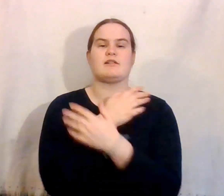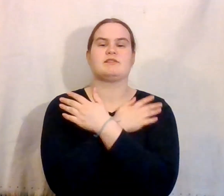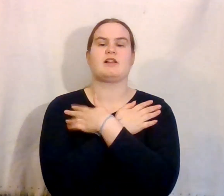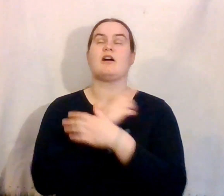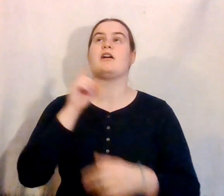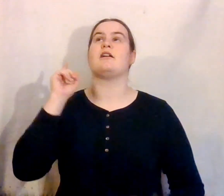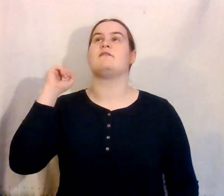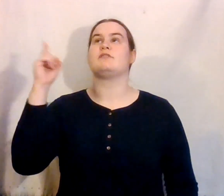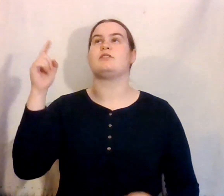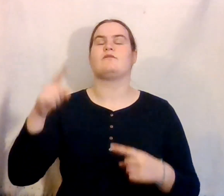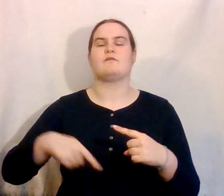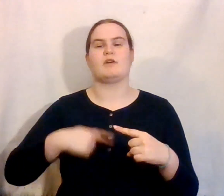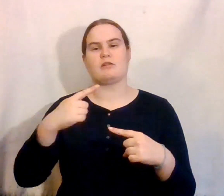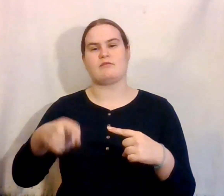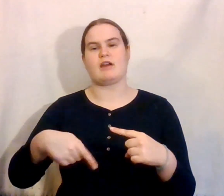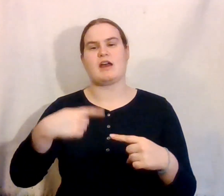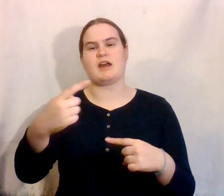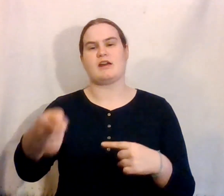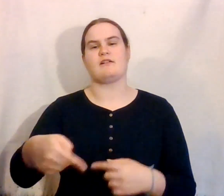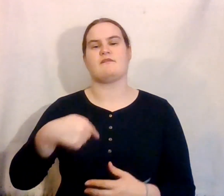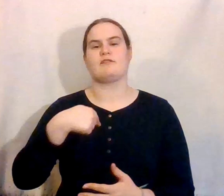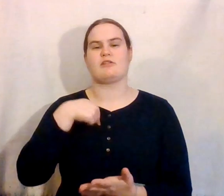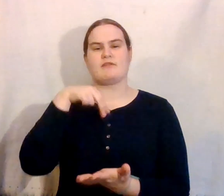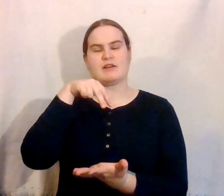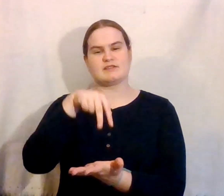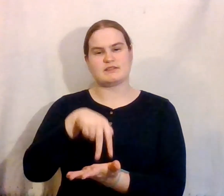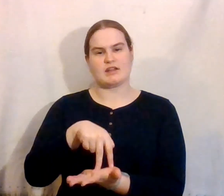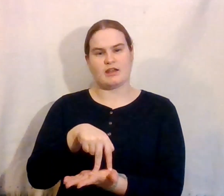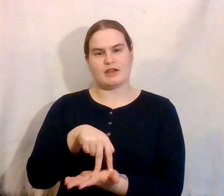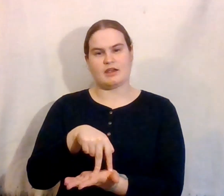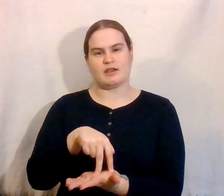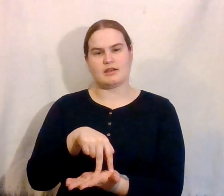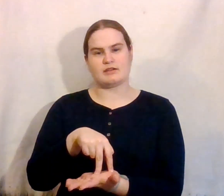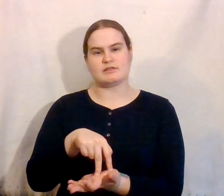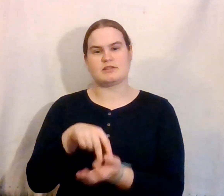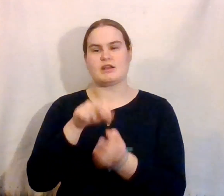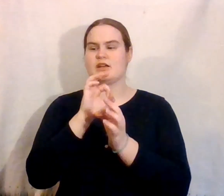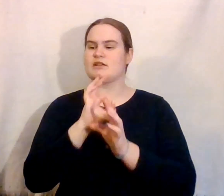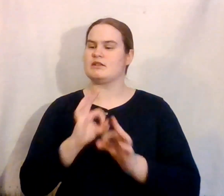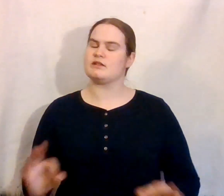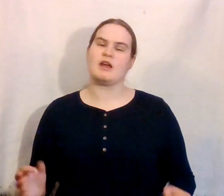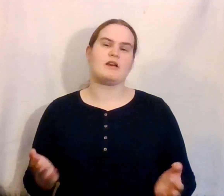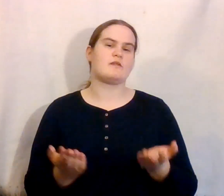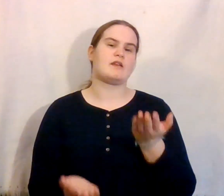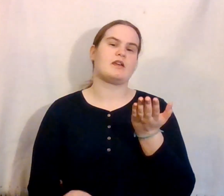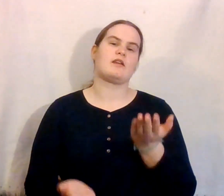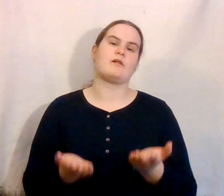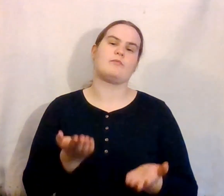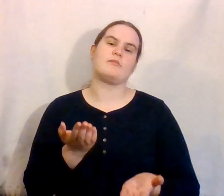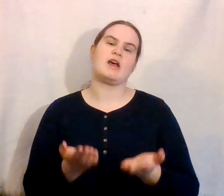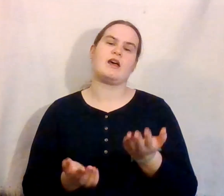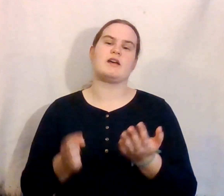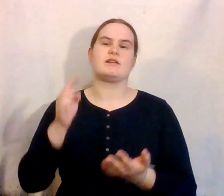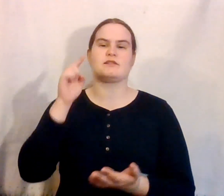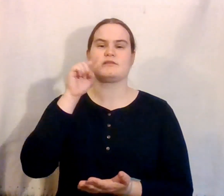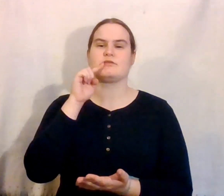love you forever I stand nothing compes to